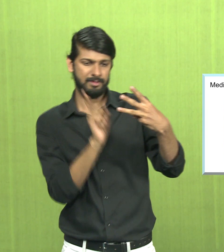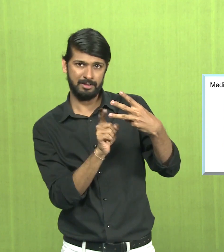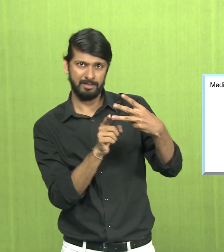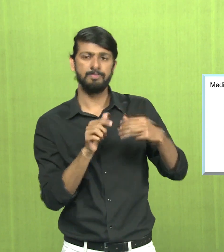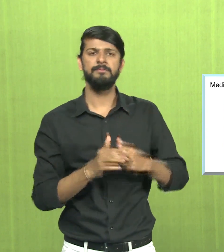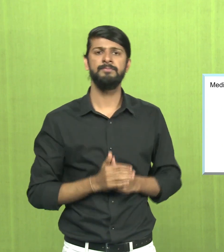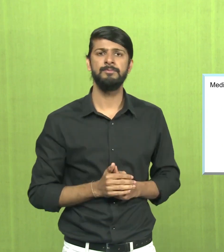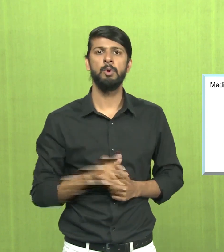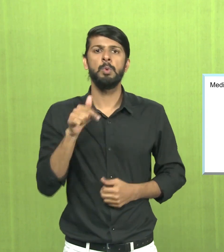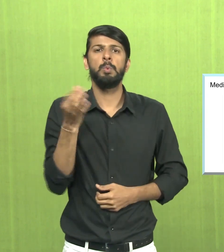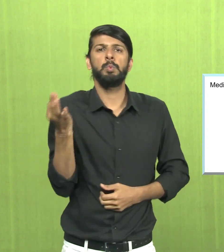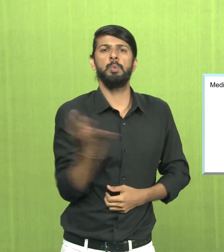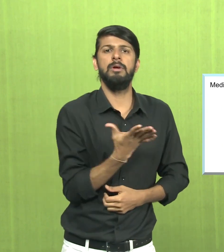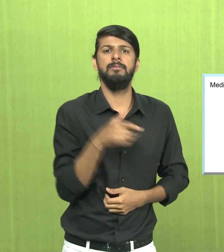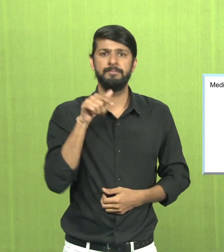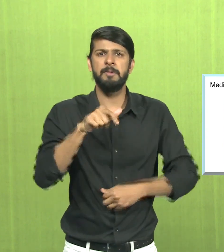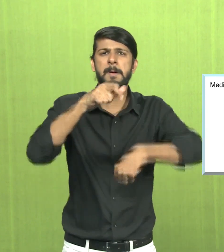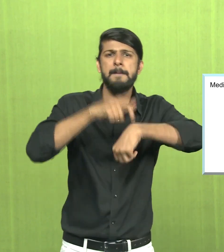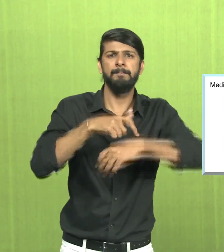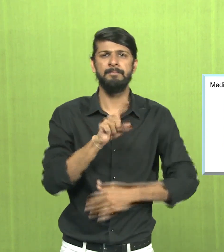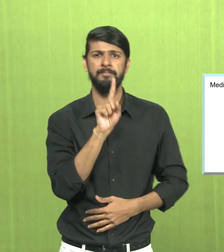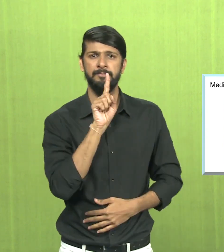And then the modern period, which is